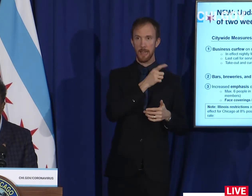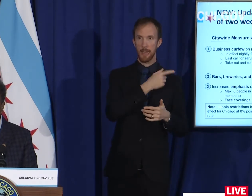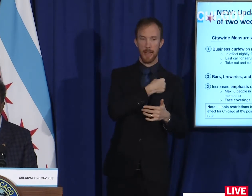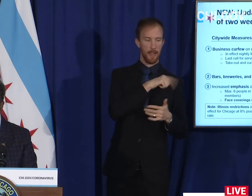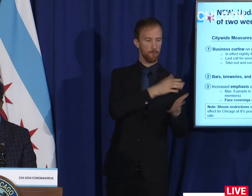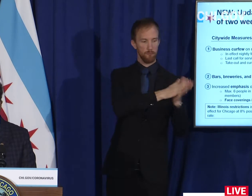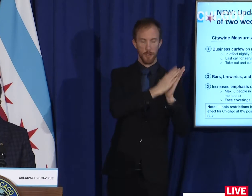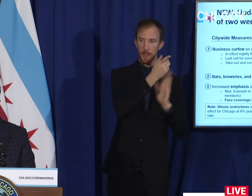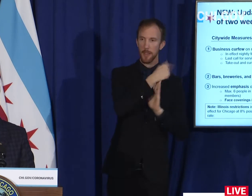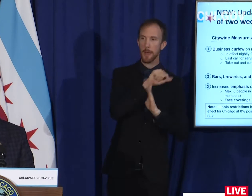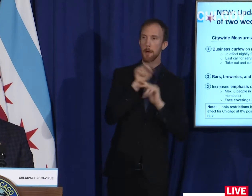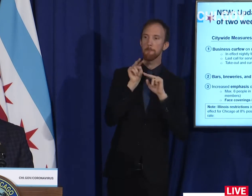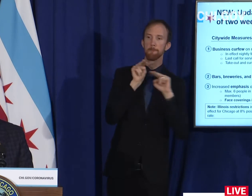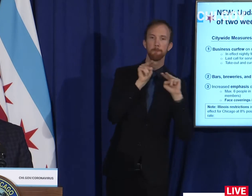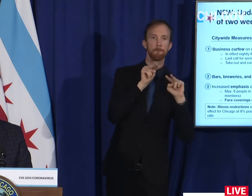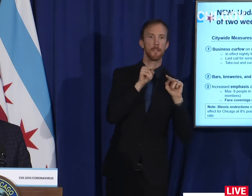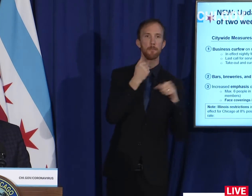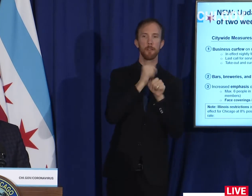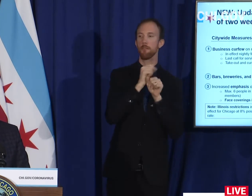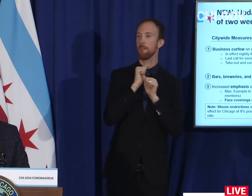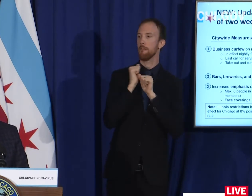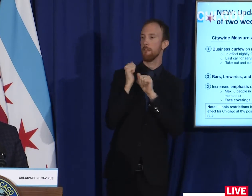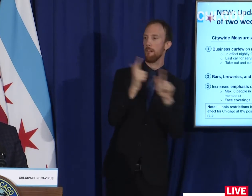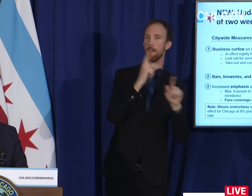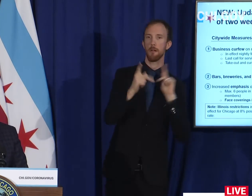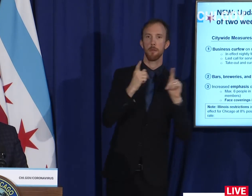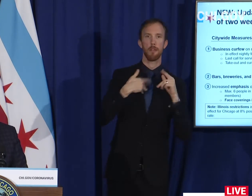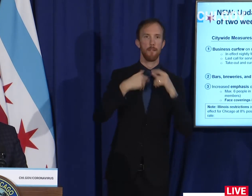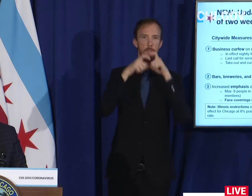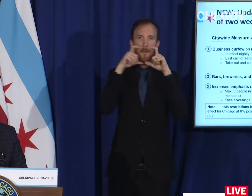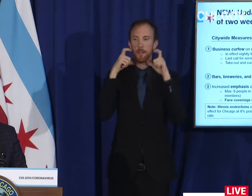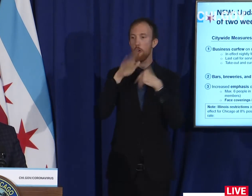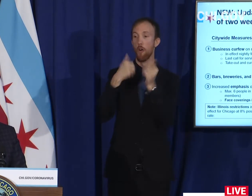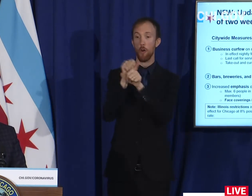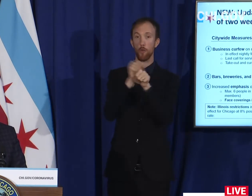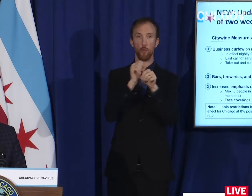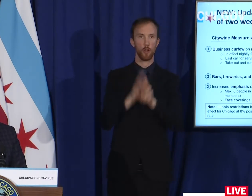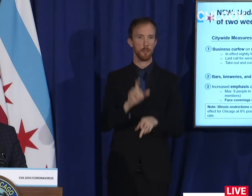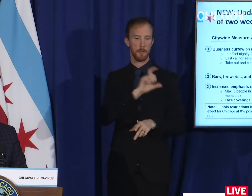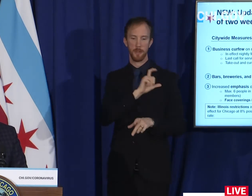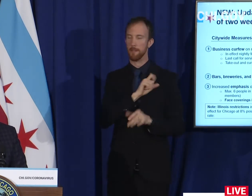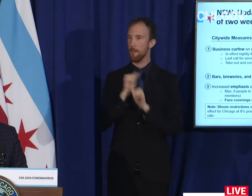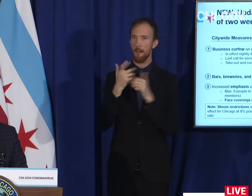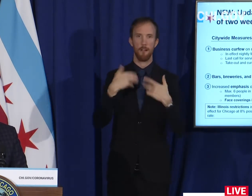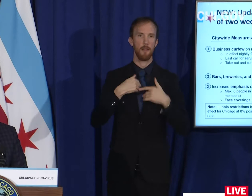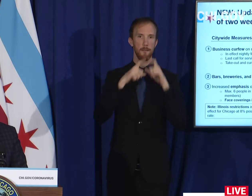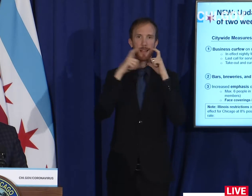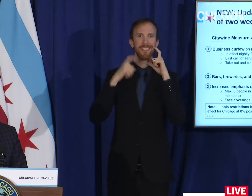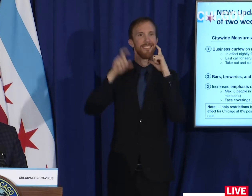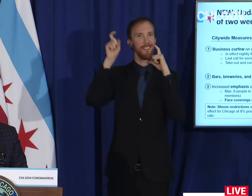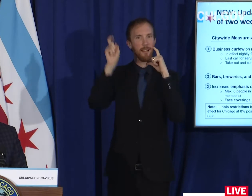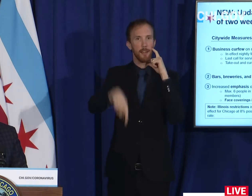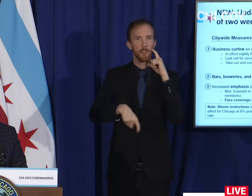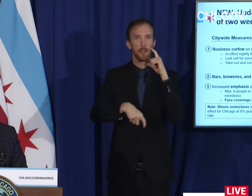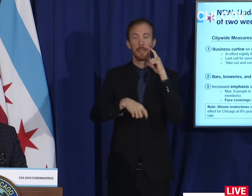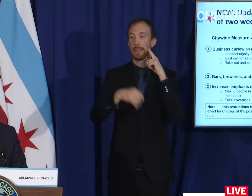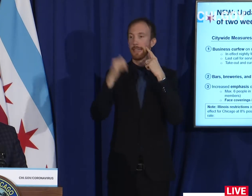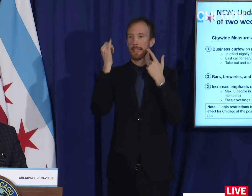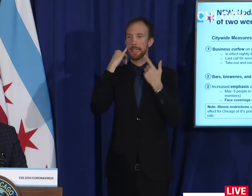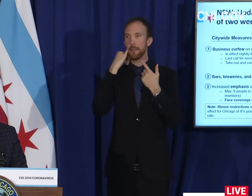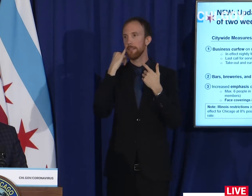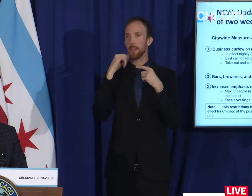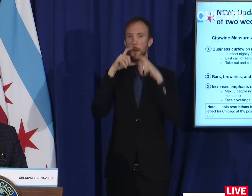across the city wear masks. And where they fail, the time for educating people into compliance is simply